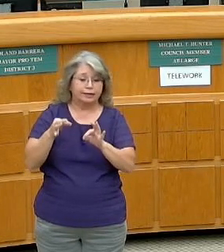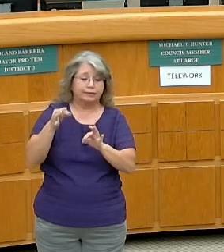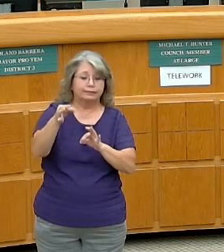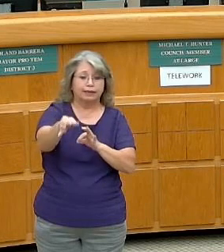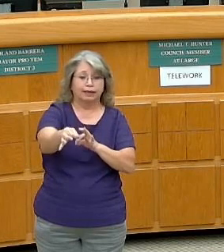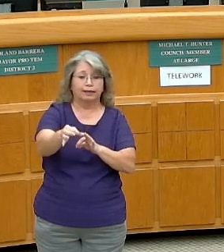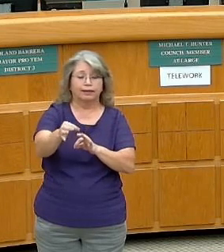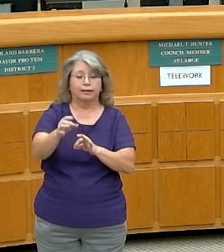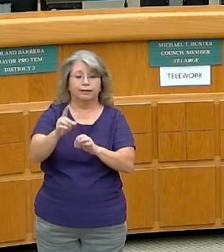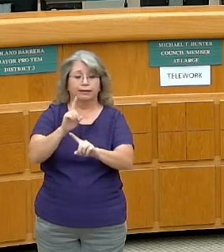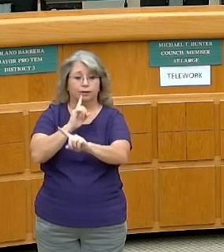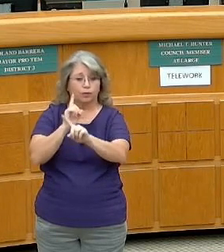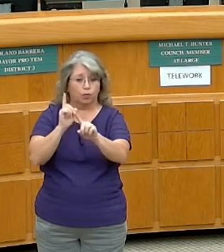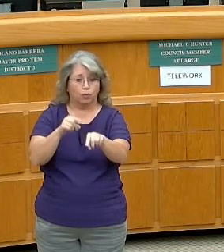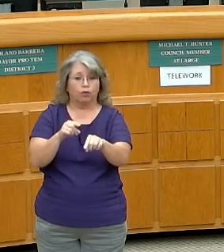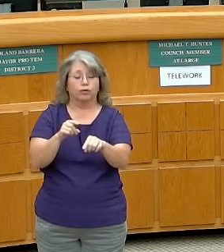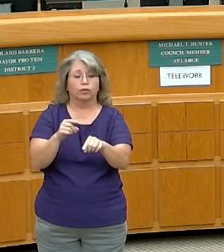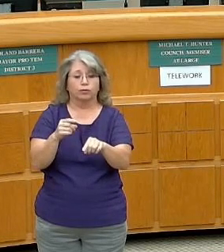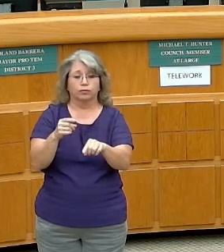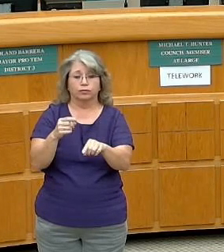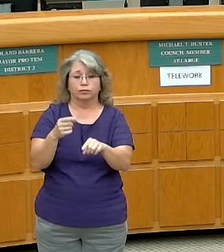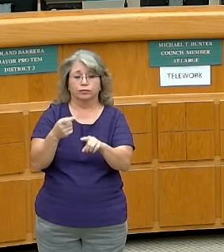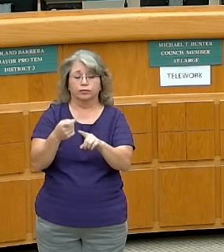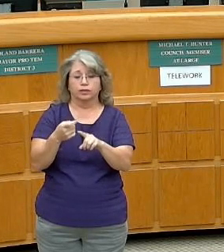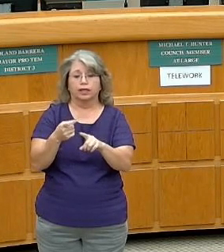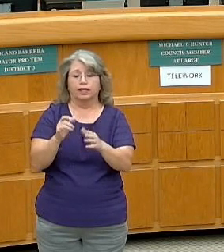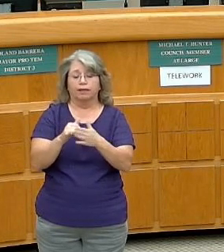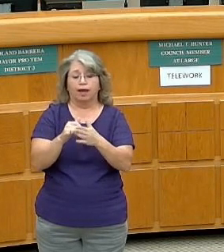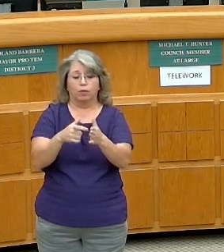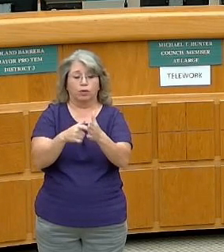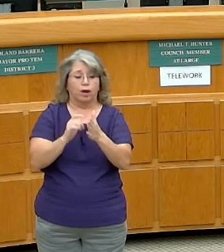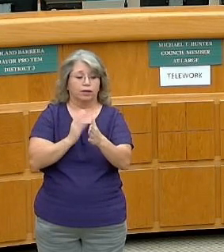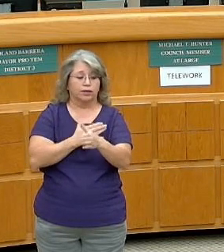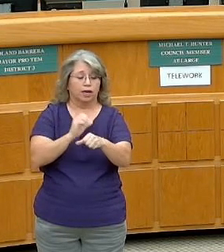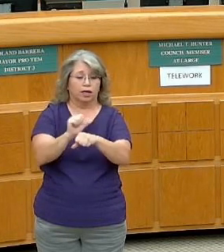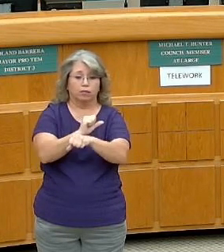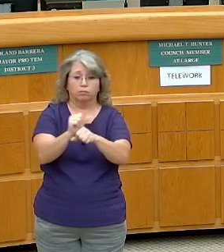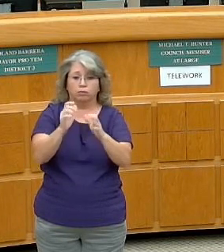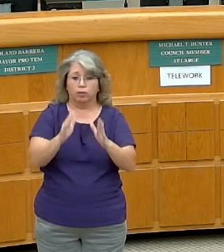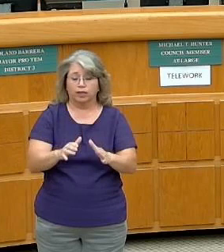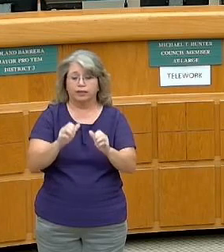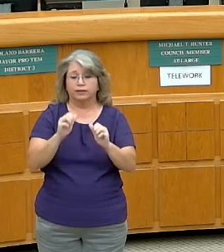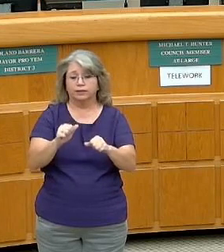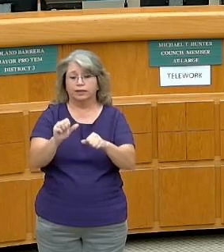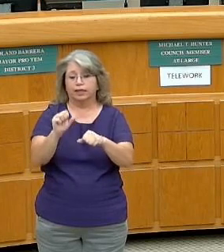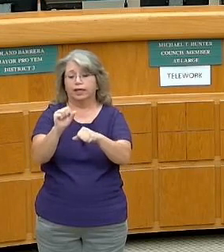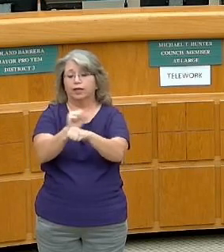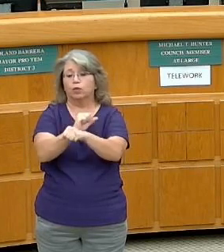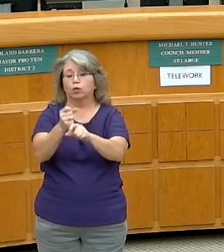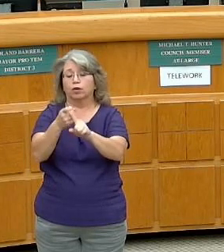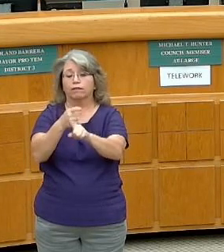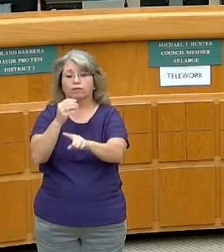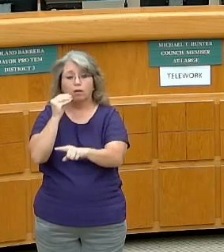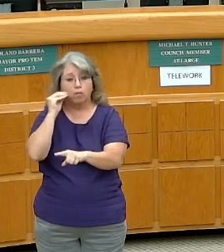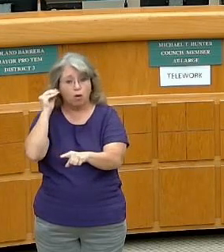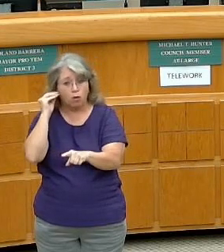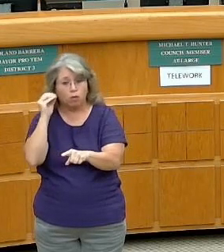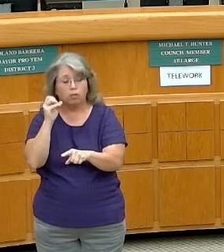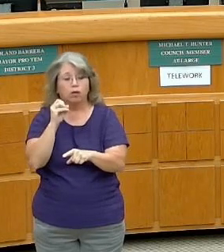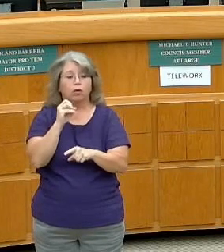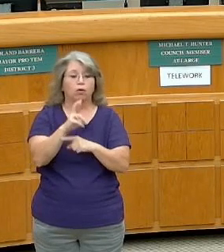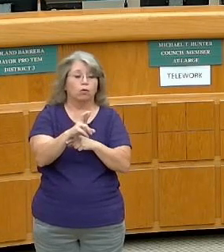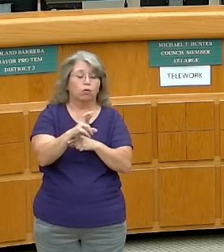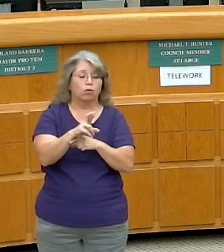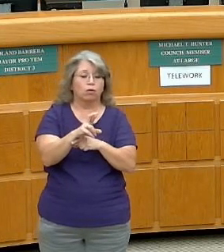ago that required employees to either telecommute or work from home or be on